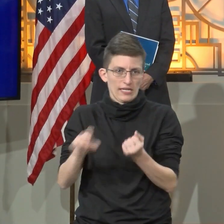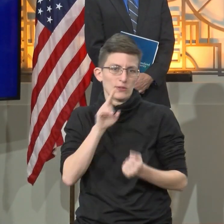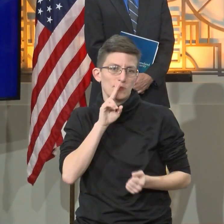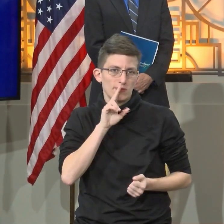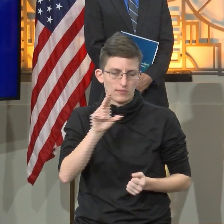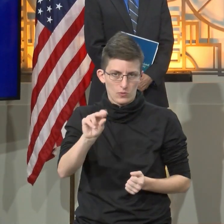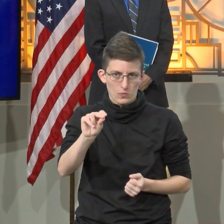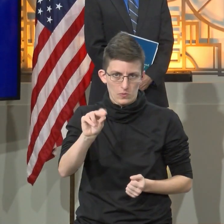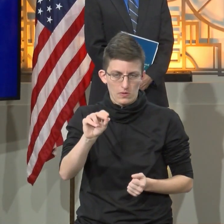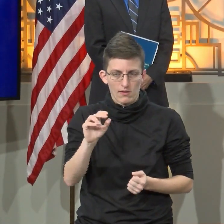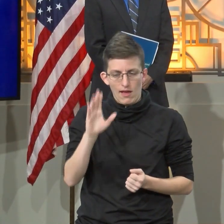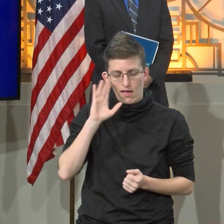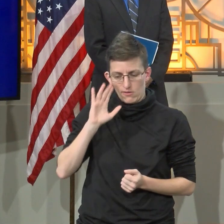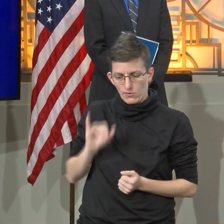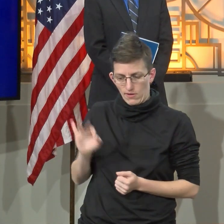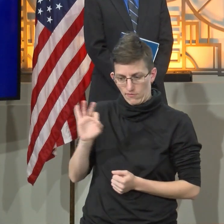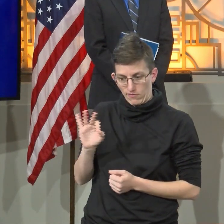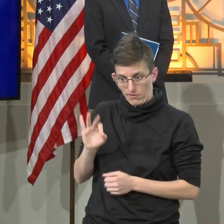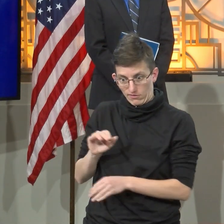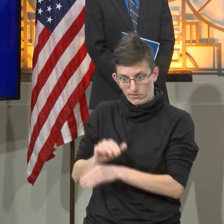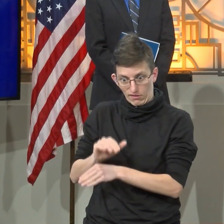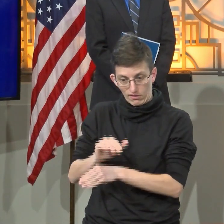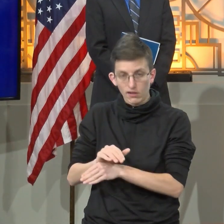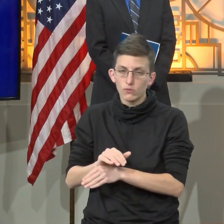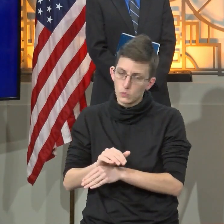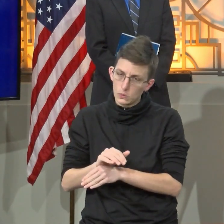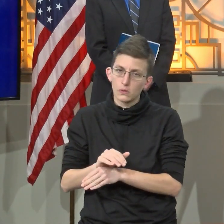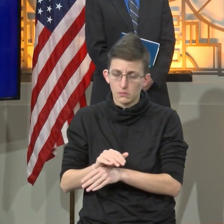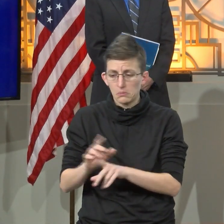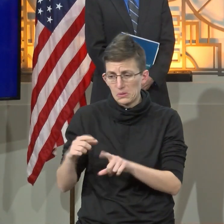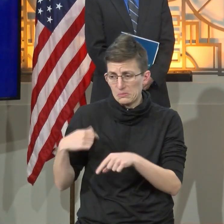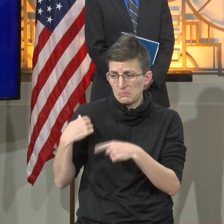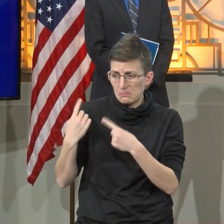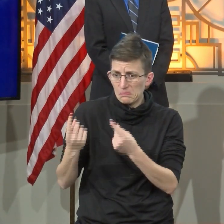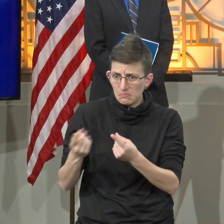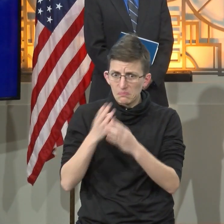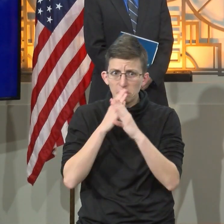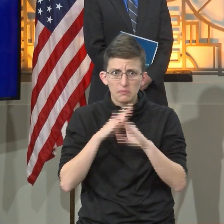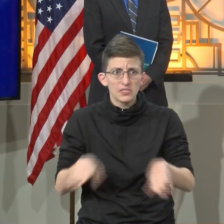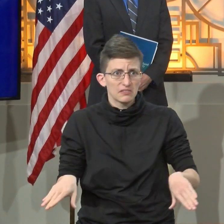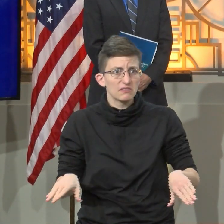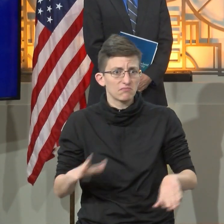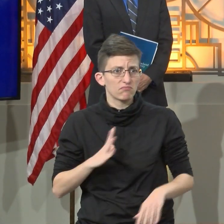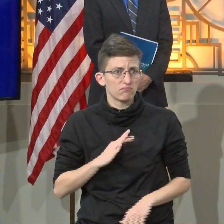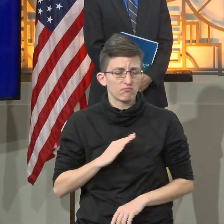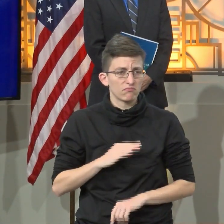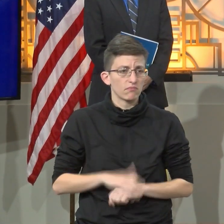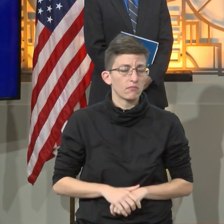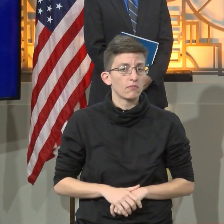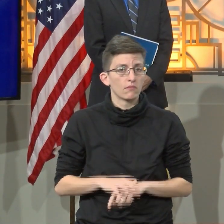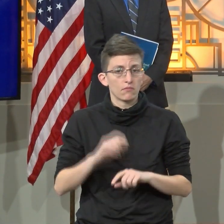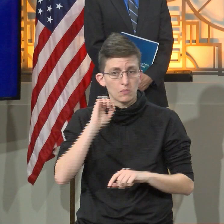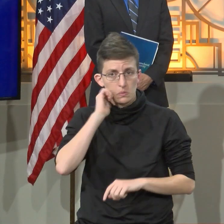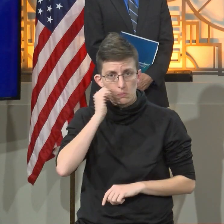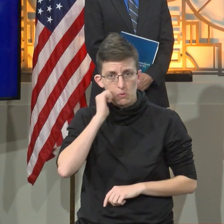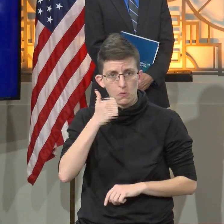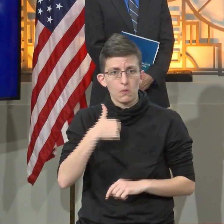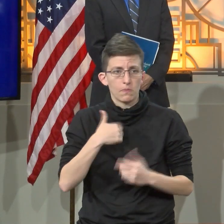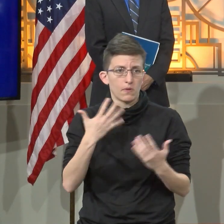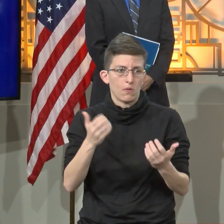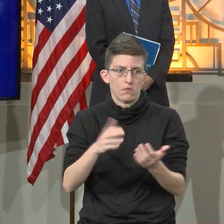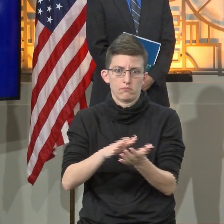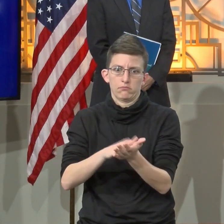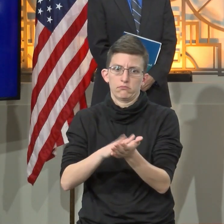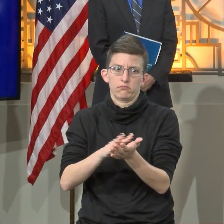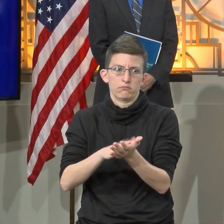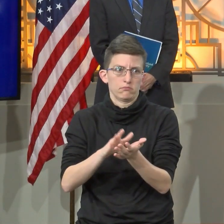than Friday evening, things have been quite peaceful. Tomorrow, I want to give a lot of credit